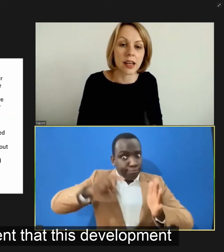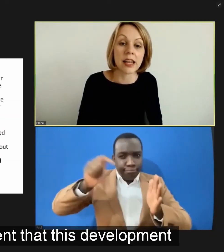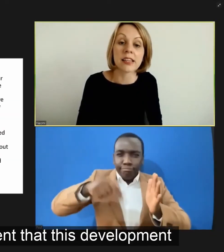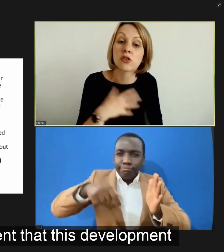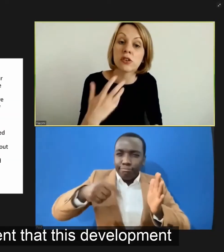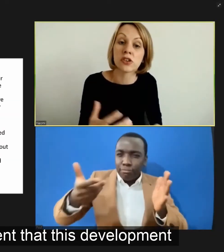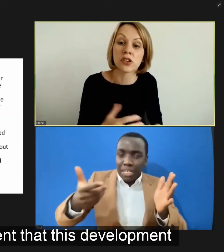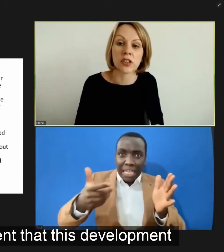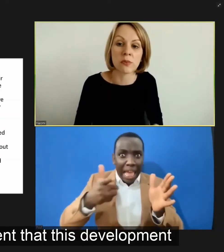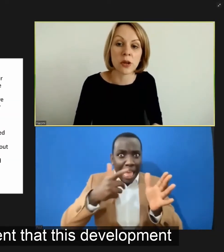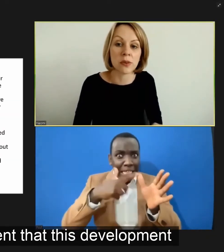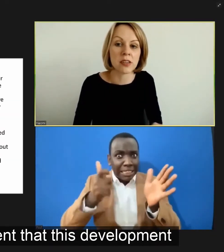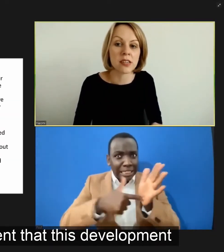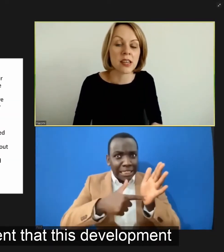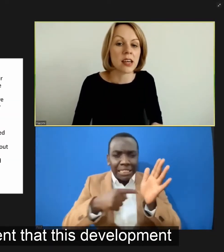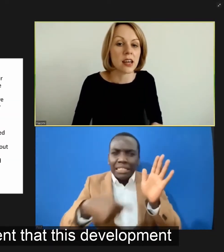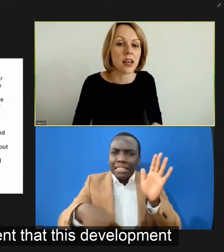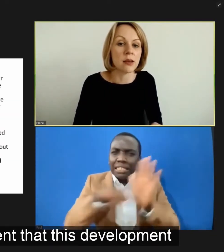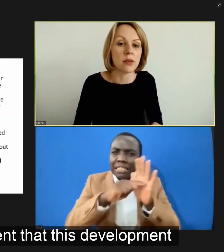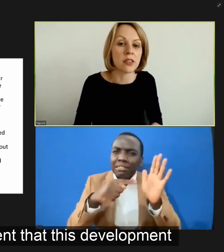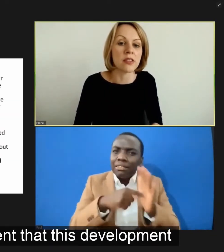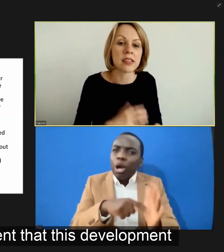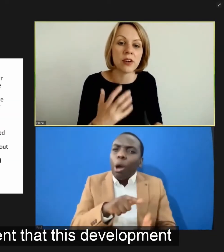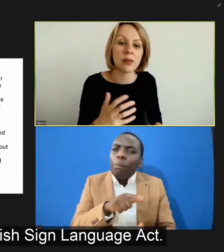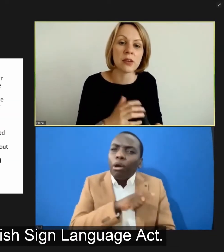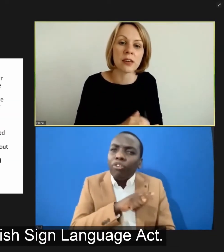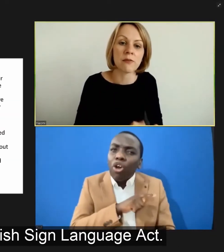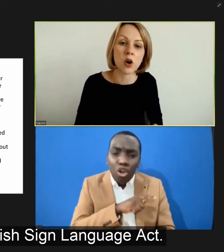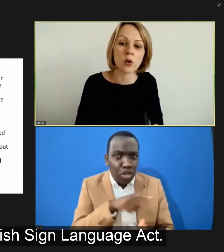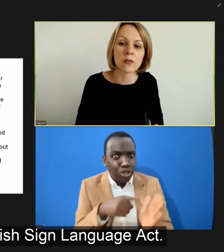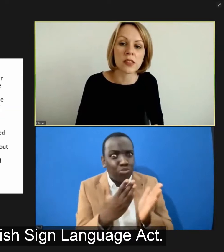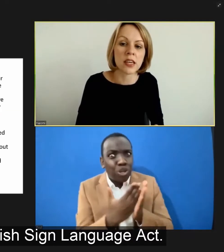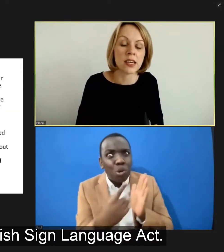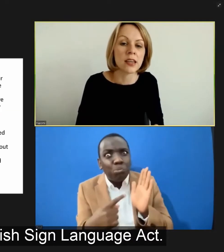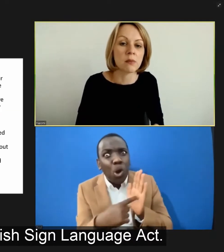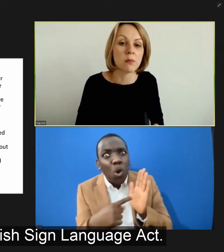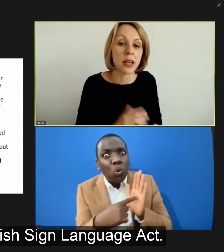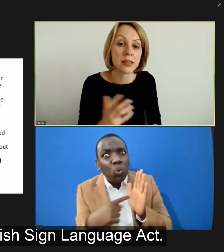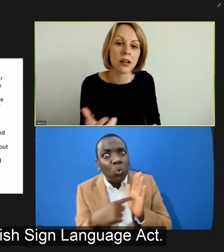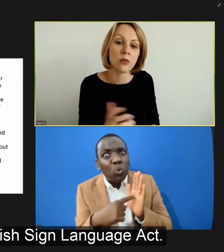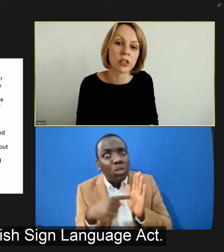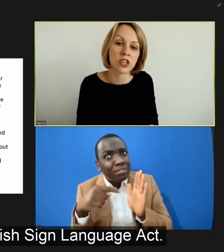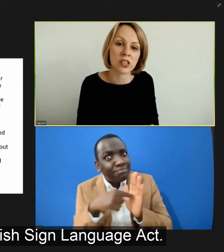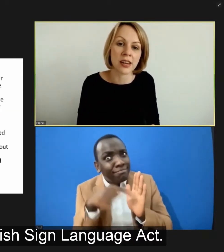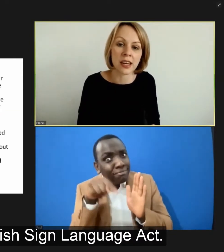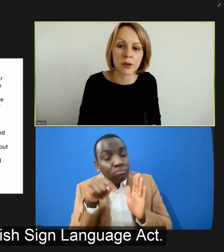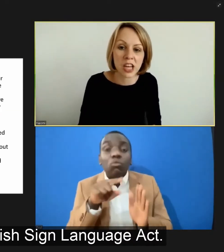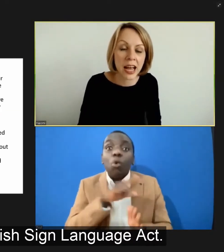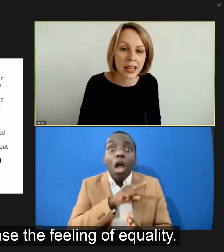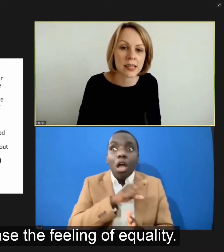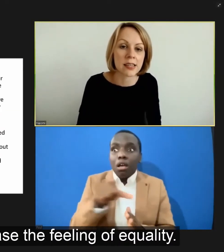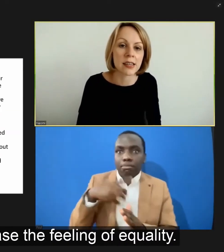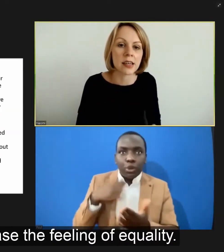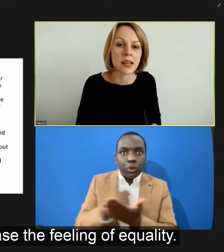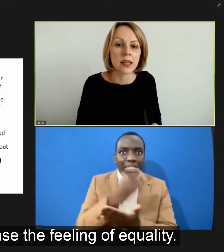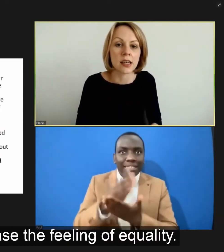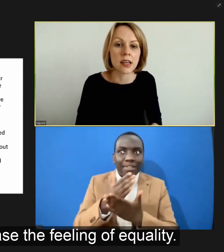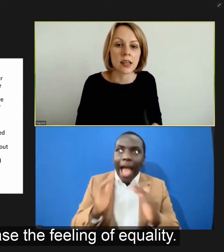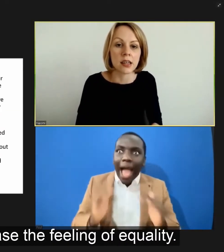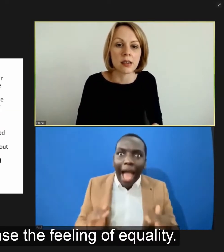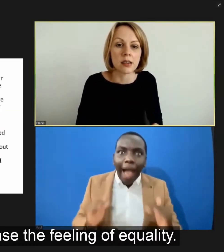It's crucial at the moment that this development involves the BSL, the British Sign Language Act,